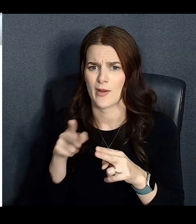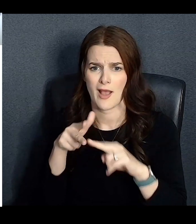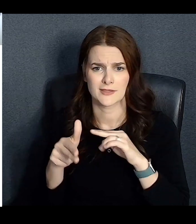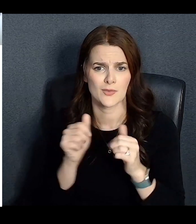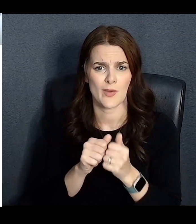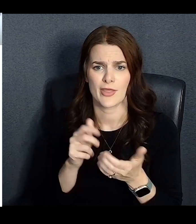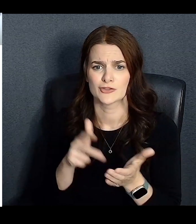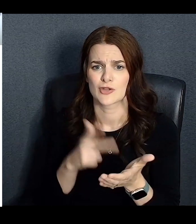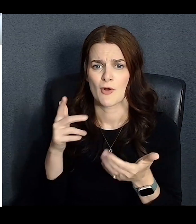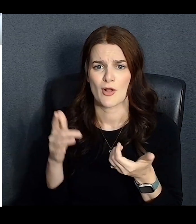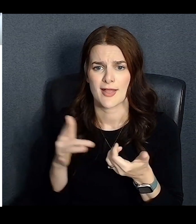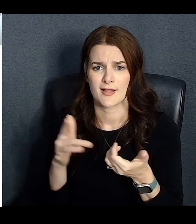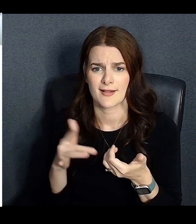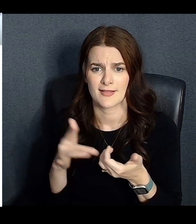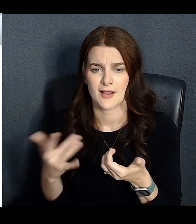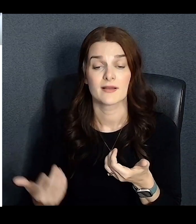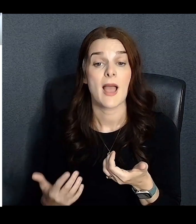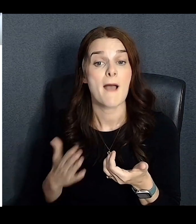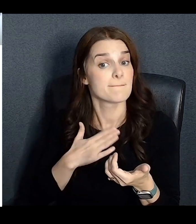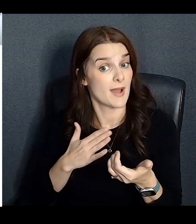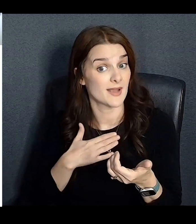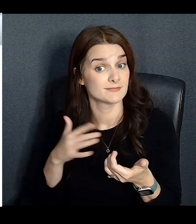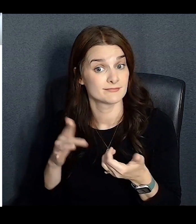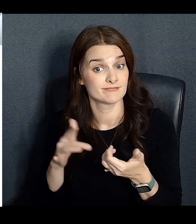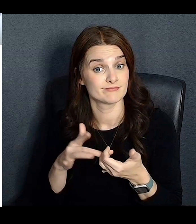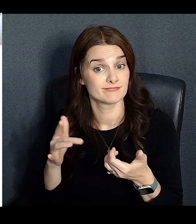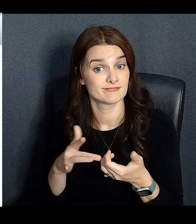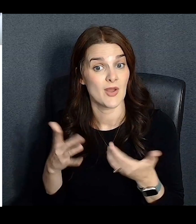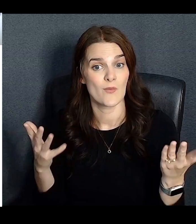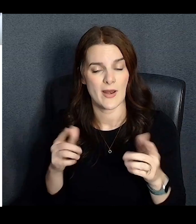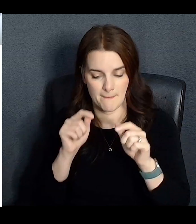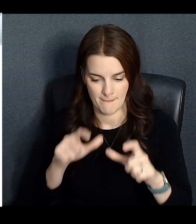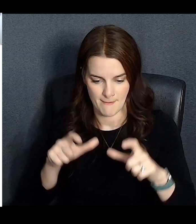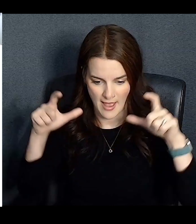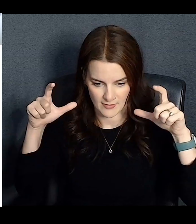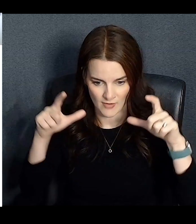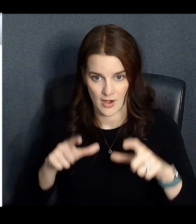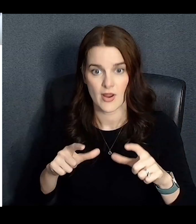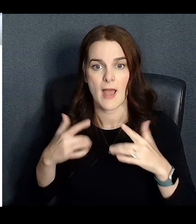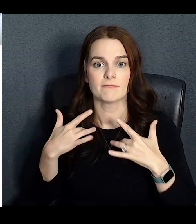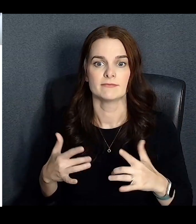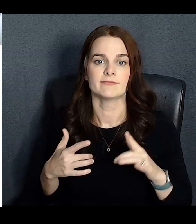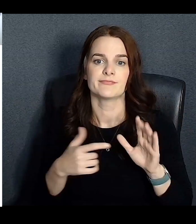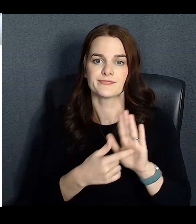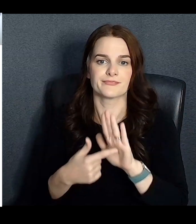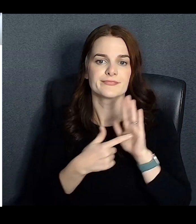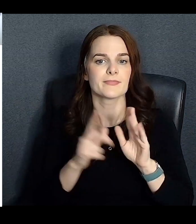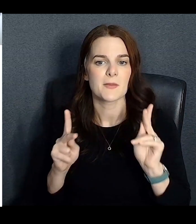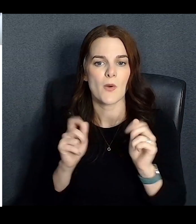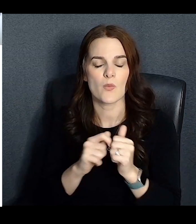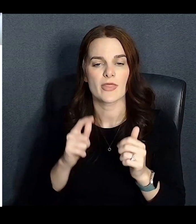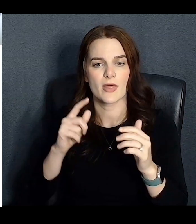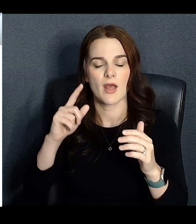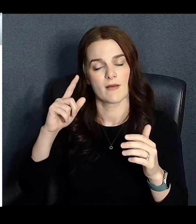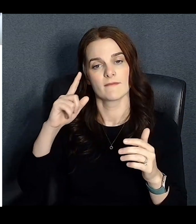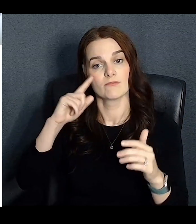enable with that triple click. So what I personally have triple clicked as my shortcut is a magnifier, because I often demonstrate to people